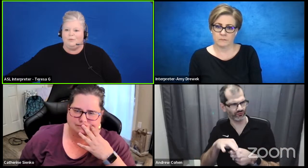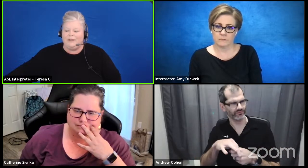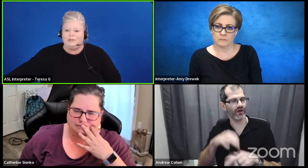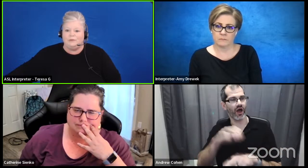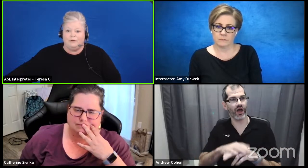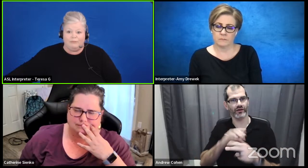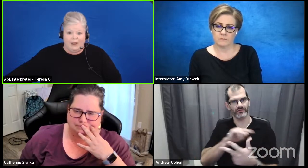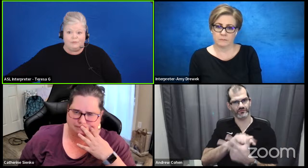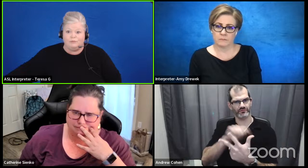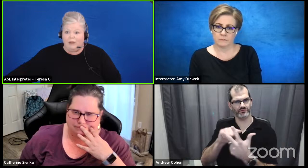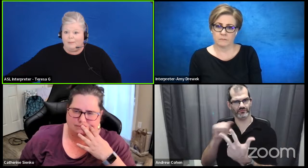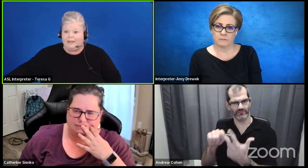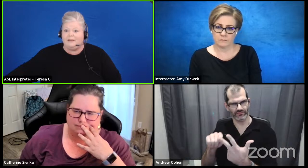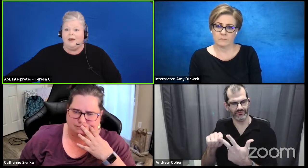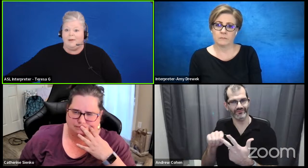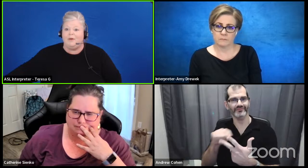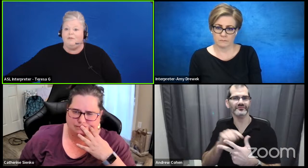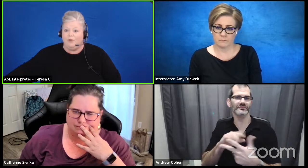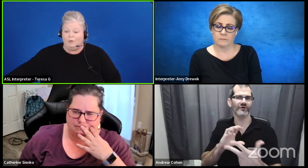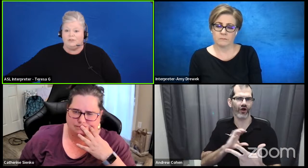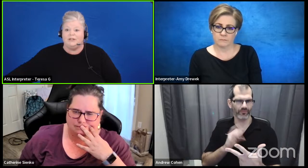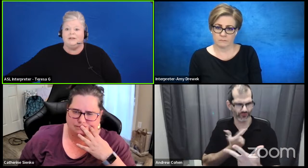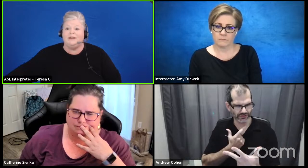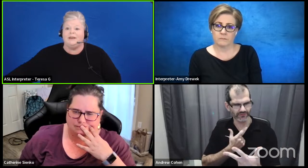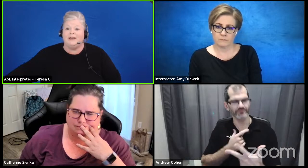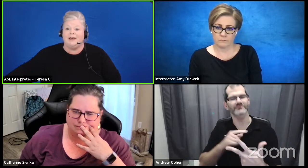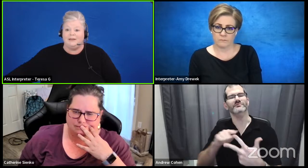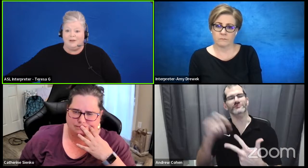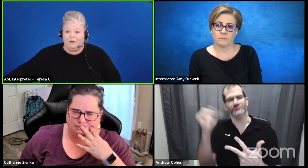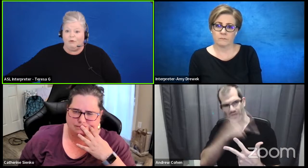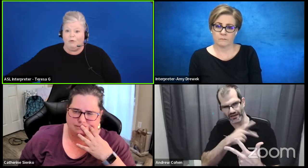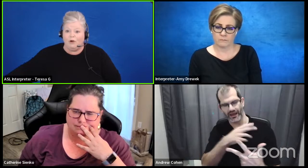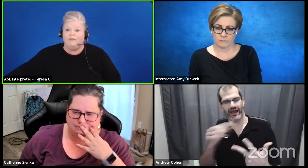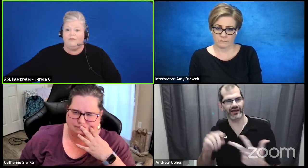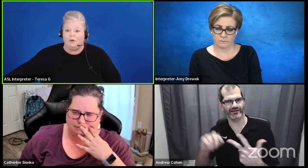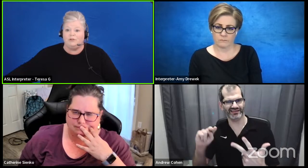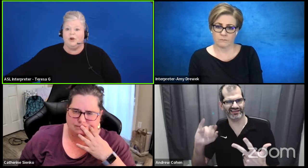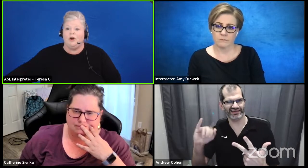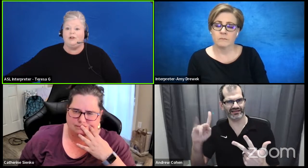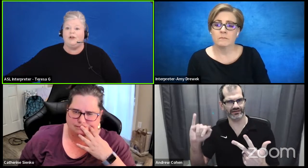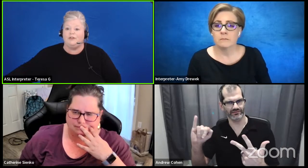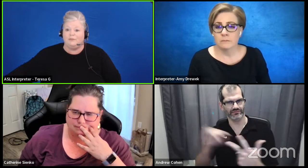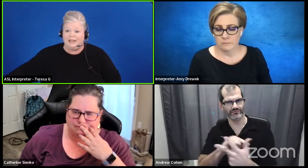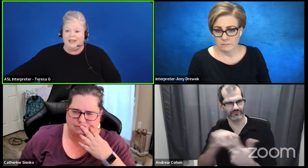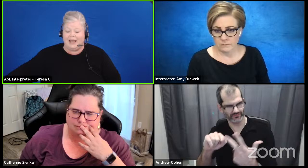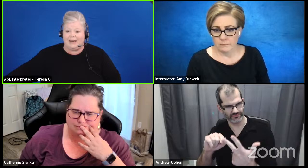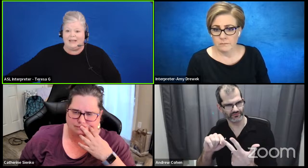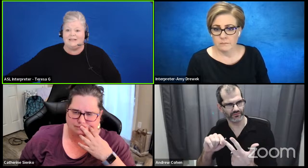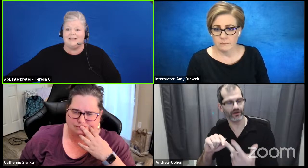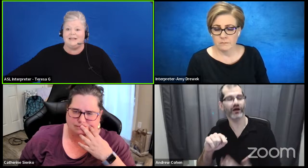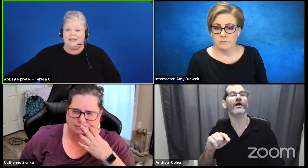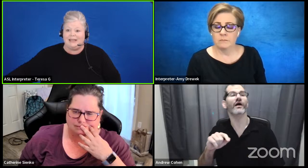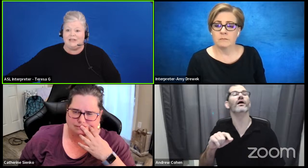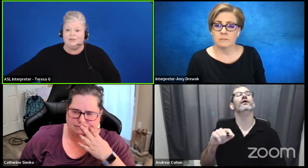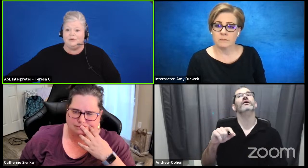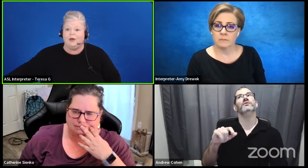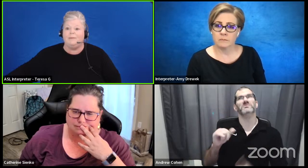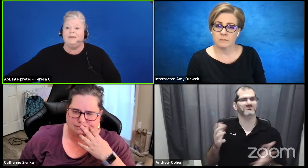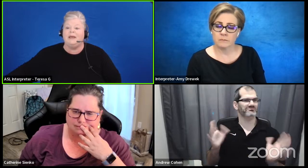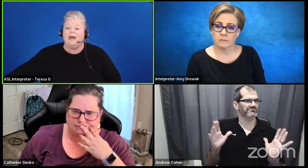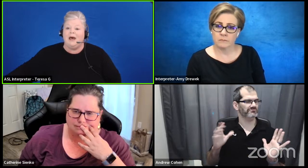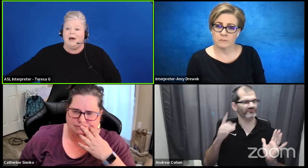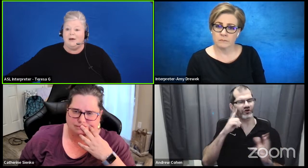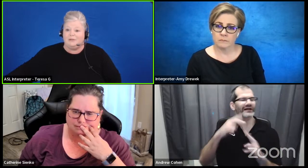that we do a round robin vote, a roll call vote on 3 candidates, Nikki